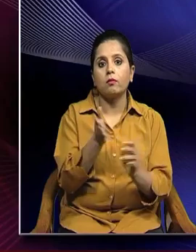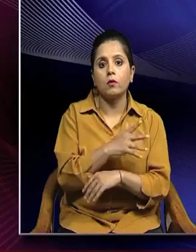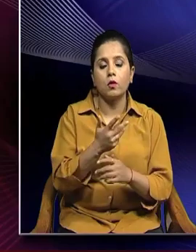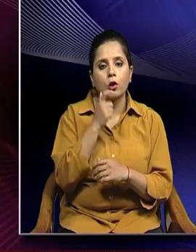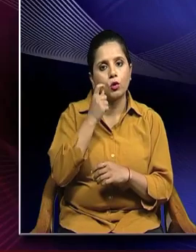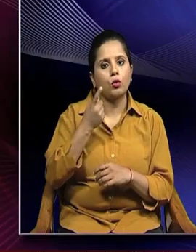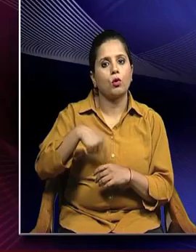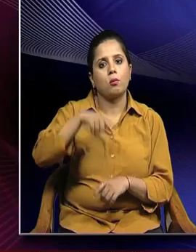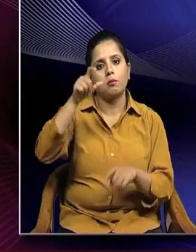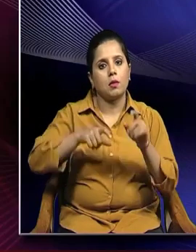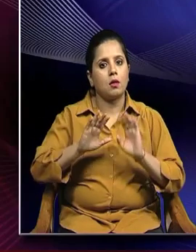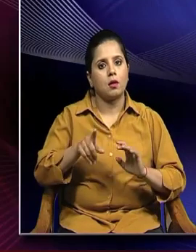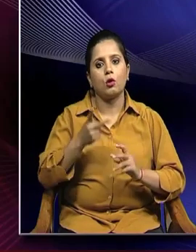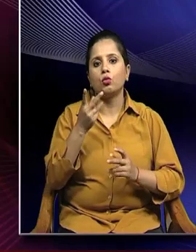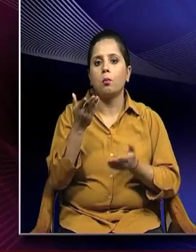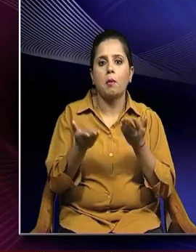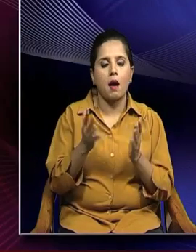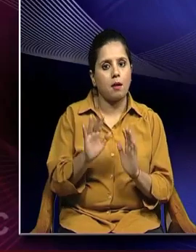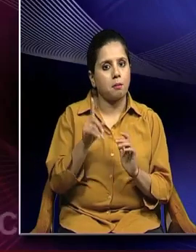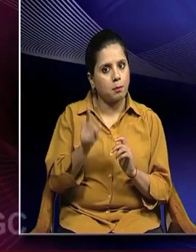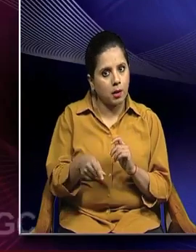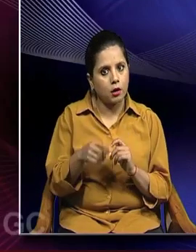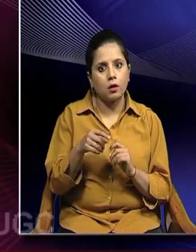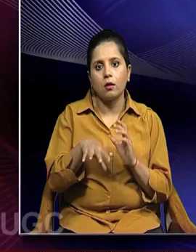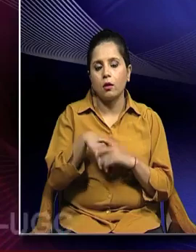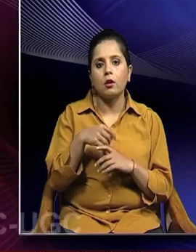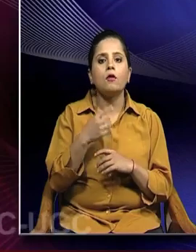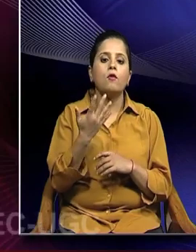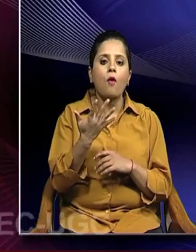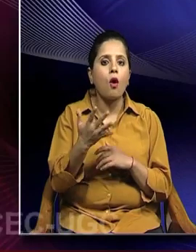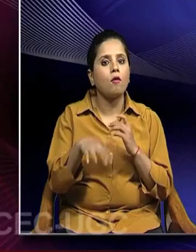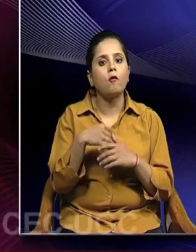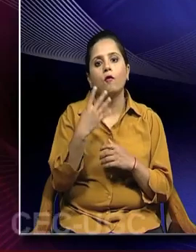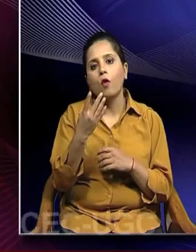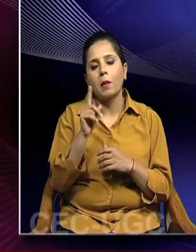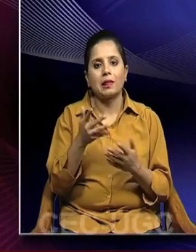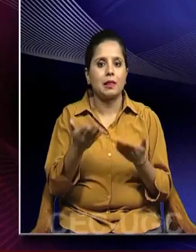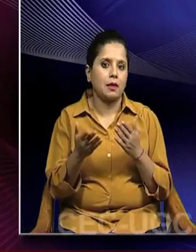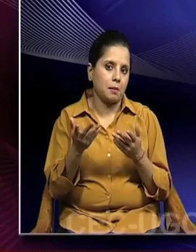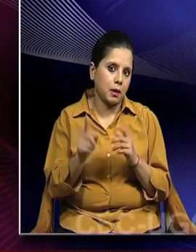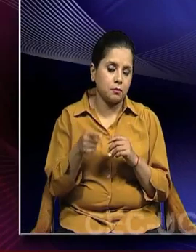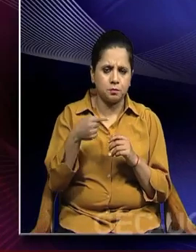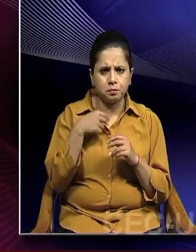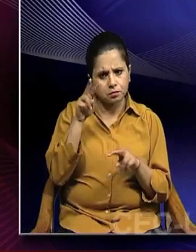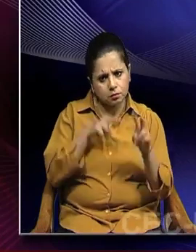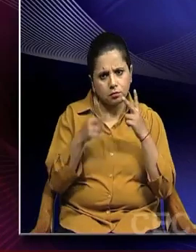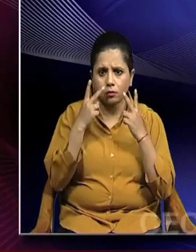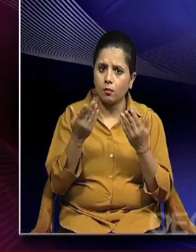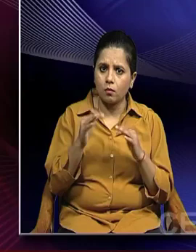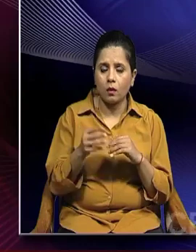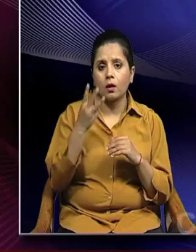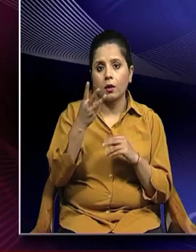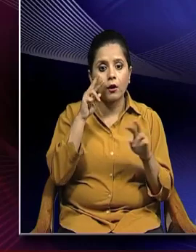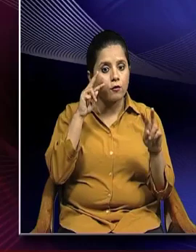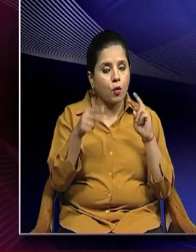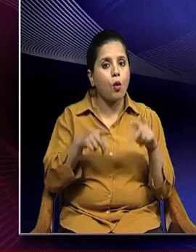human being who has to balance between the 4 objects of life. So it may be observed that these 3 views